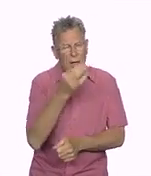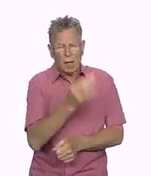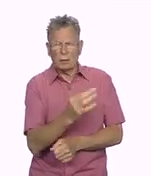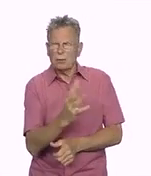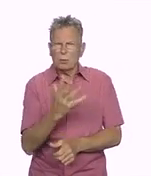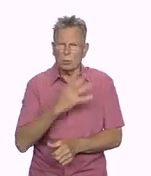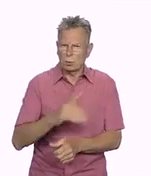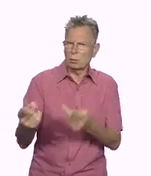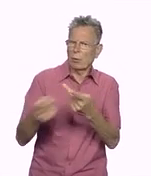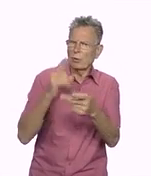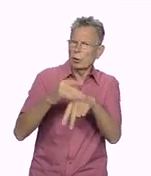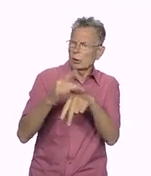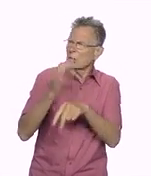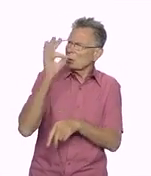another doctor.